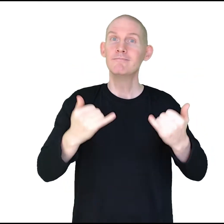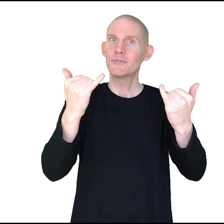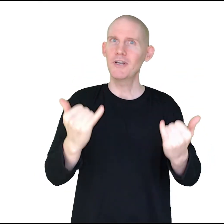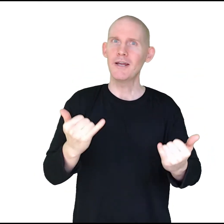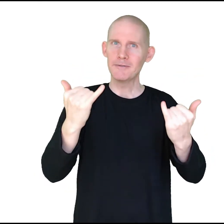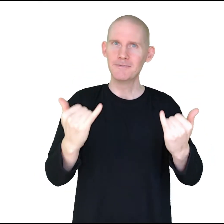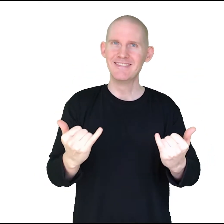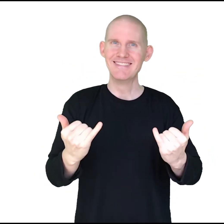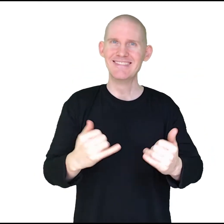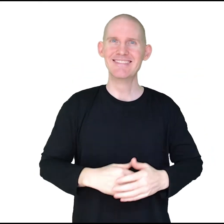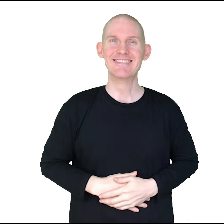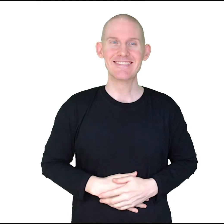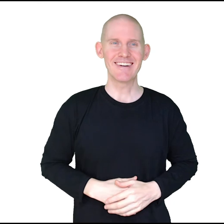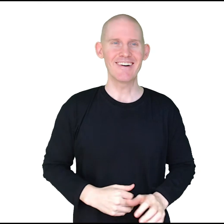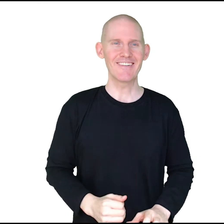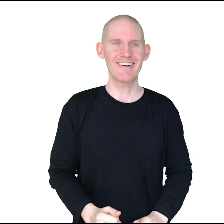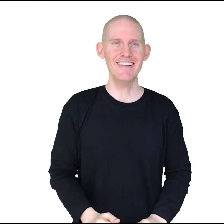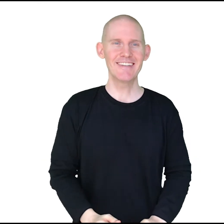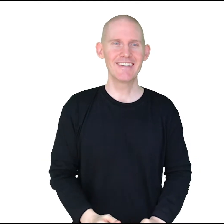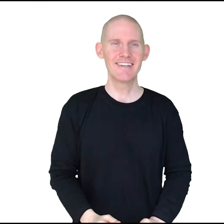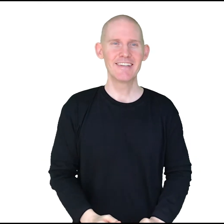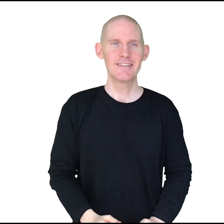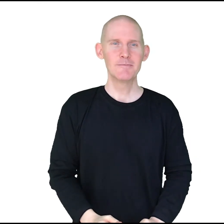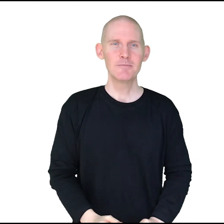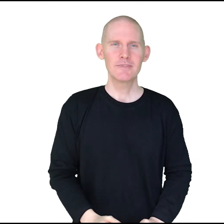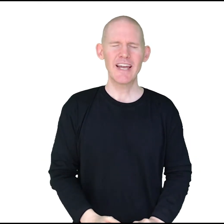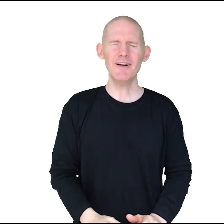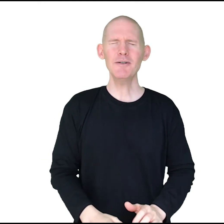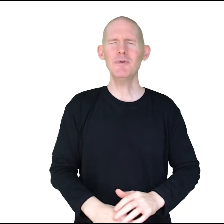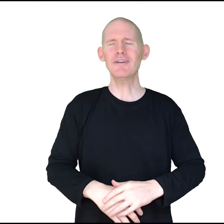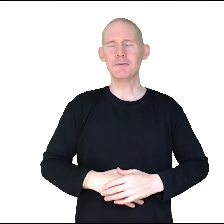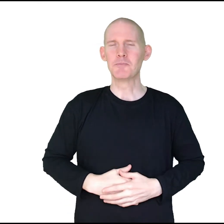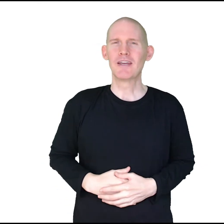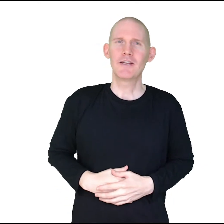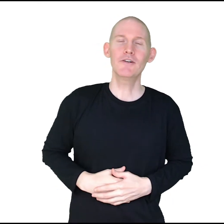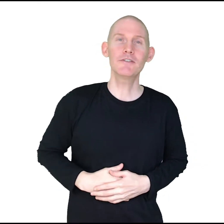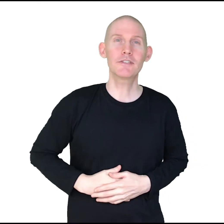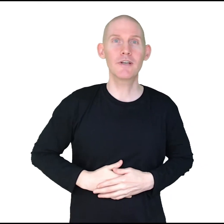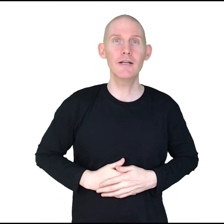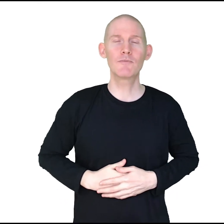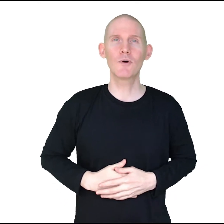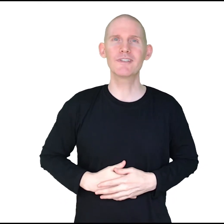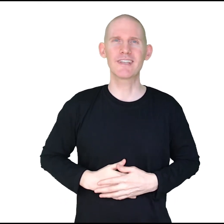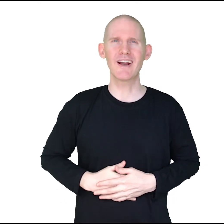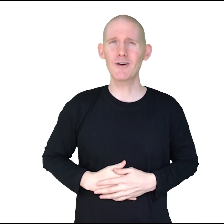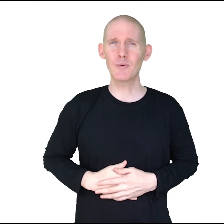Today. All right. Terrible. Here is a sign for terrible.